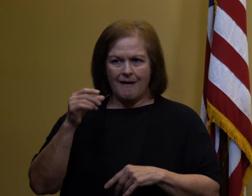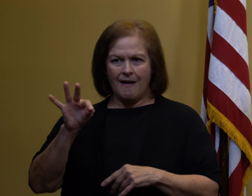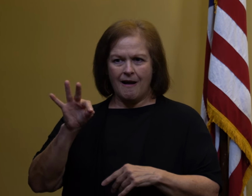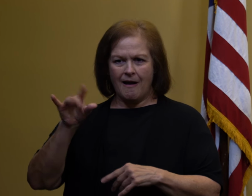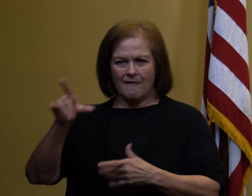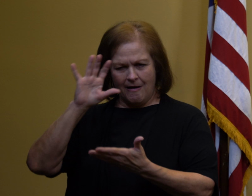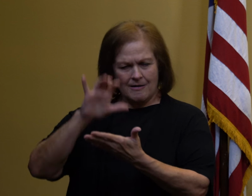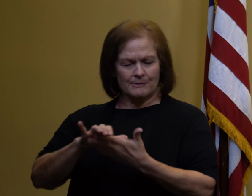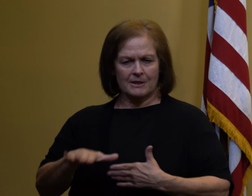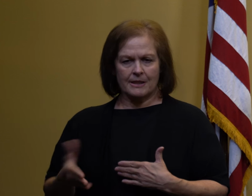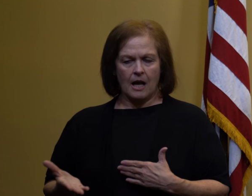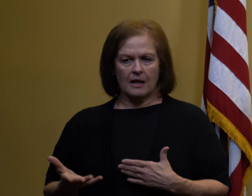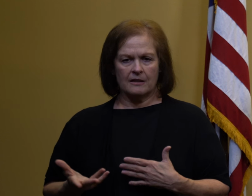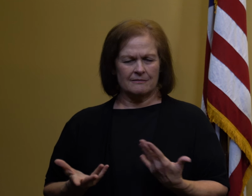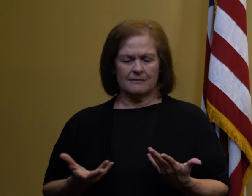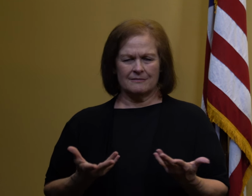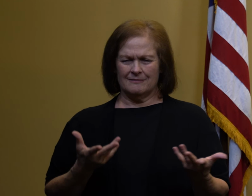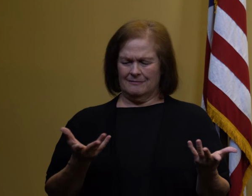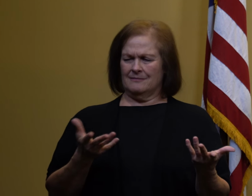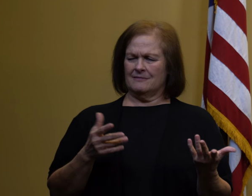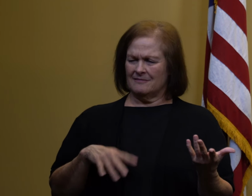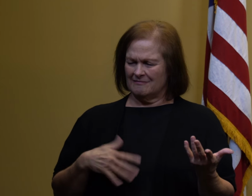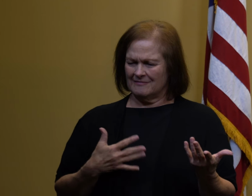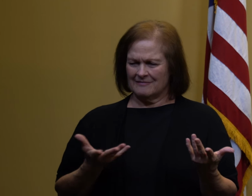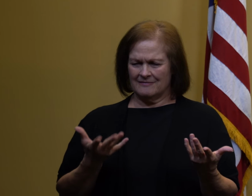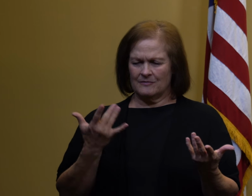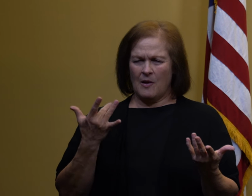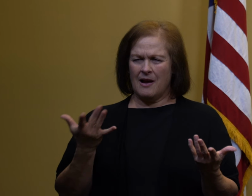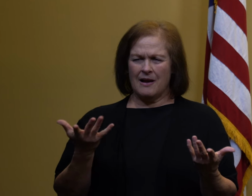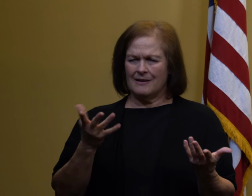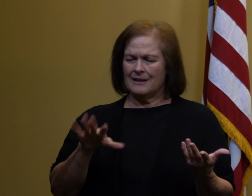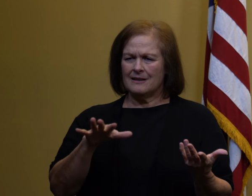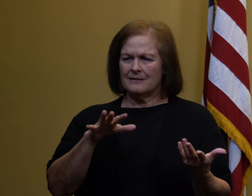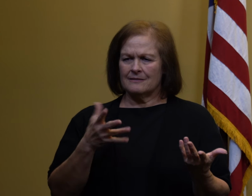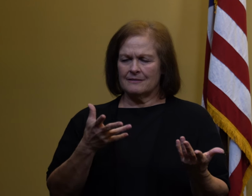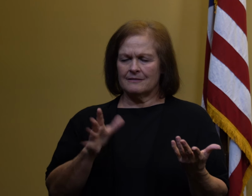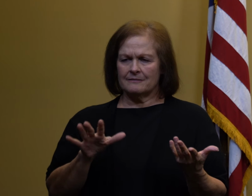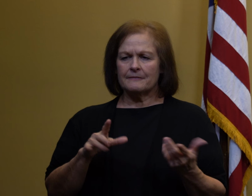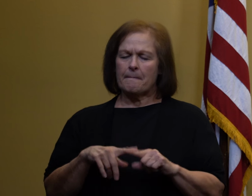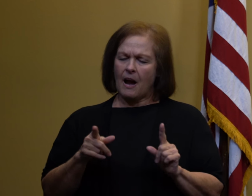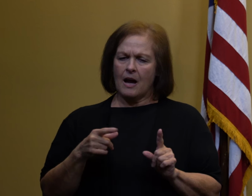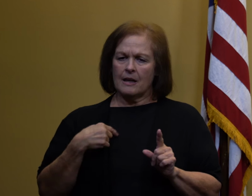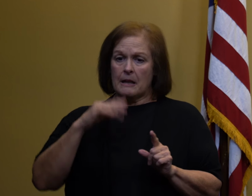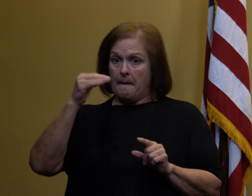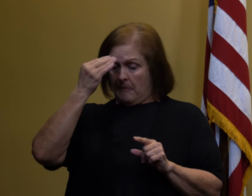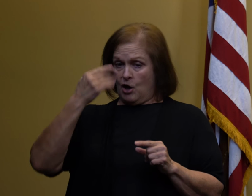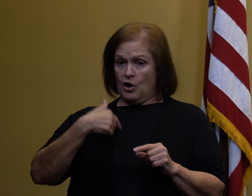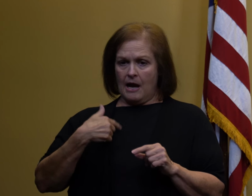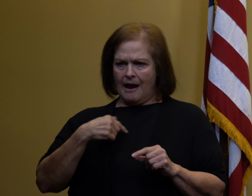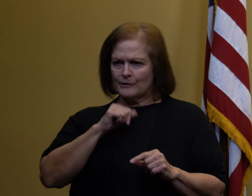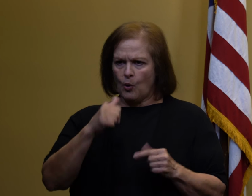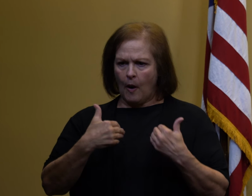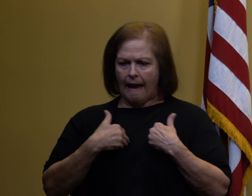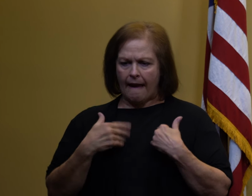because of the loss of her husband? I'm like, wow, no problem. But as mayor, I don't have any days